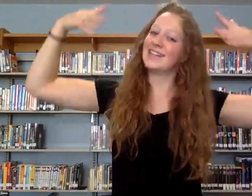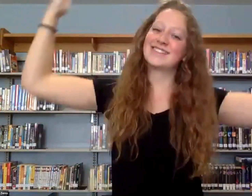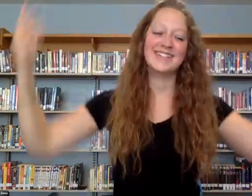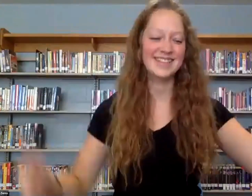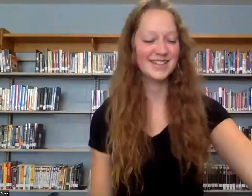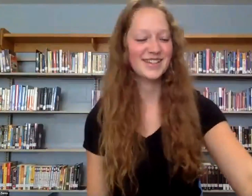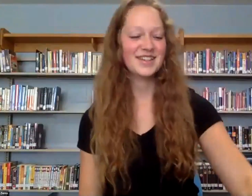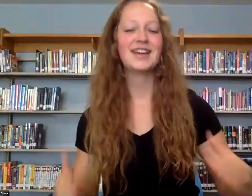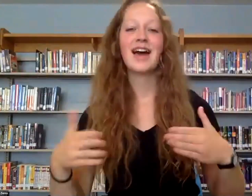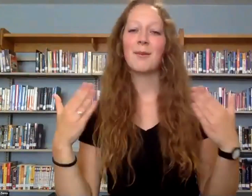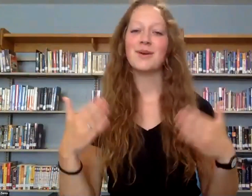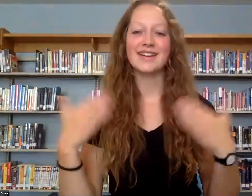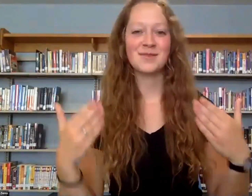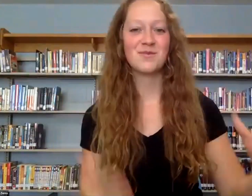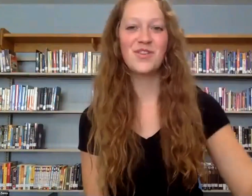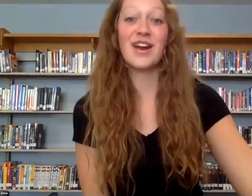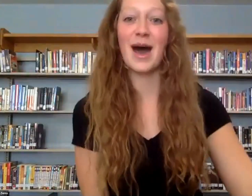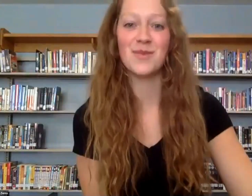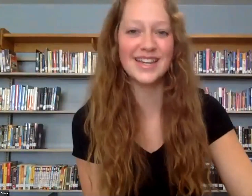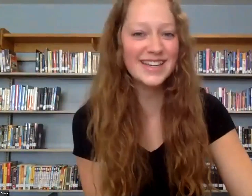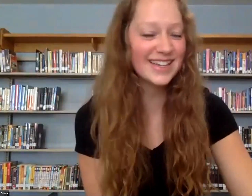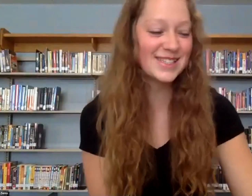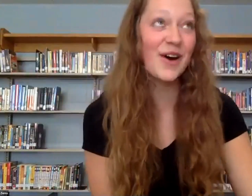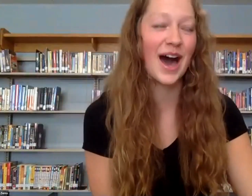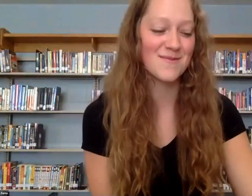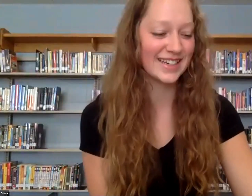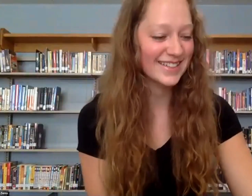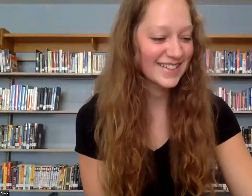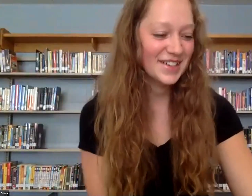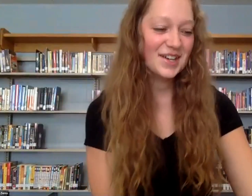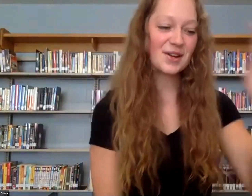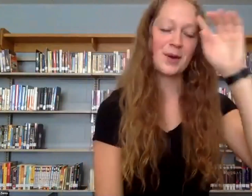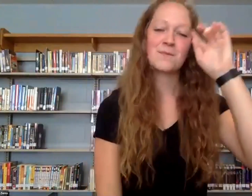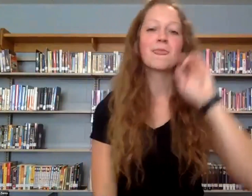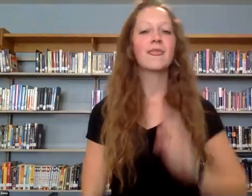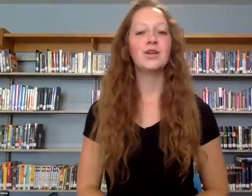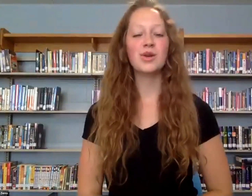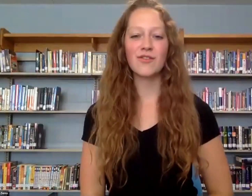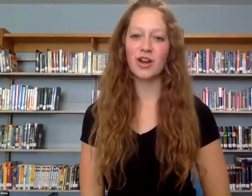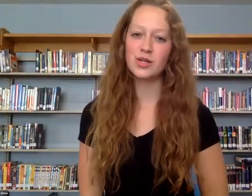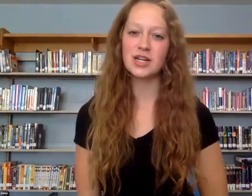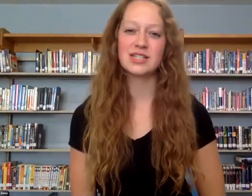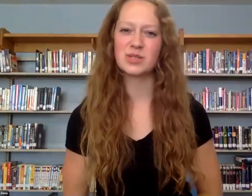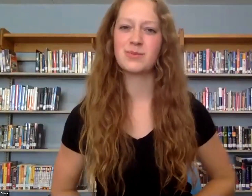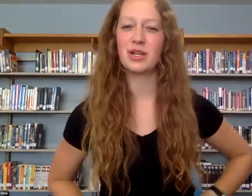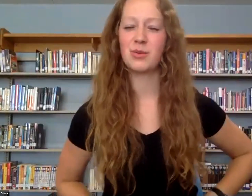this. Happy. I'm so happy. So happy. Okay. You never know, dear. This one's pretty word for